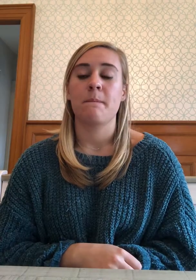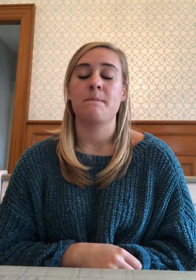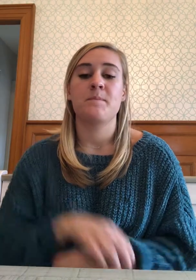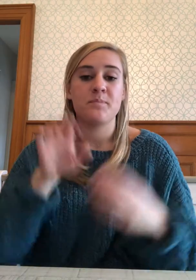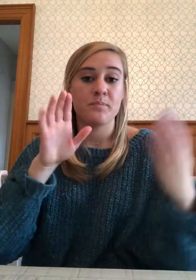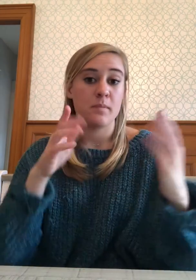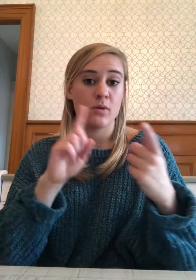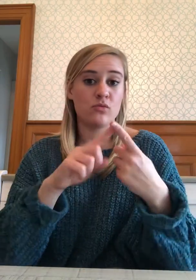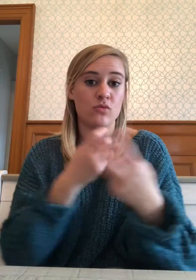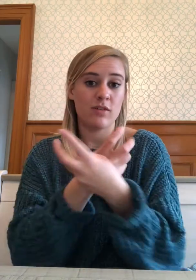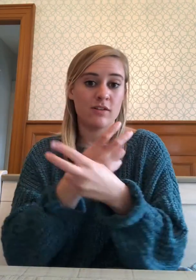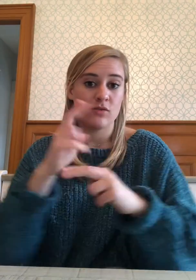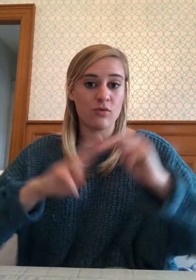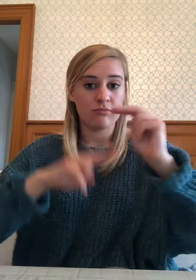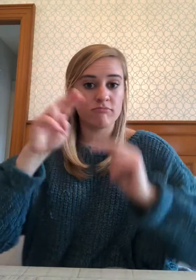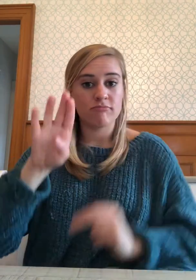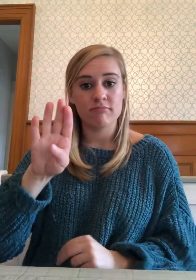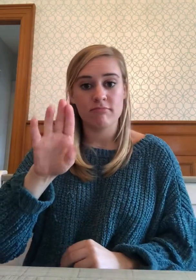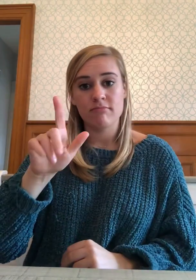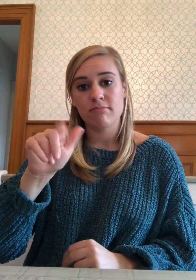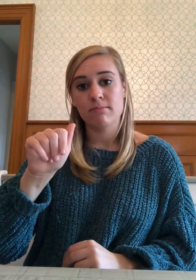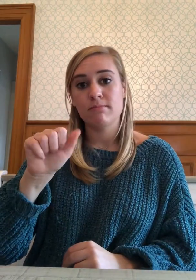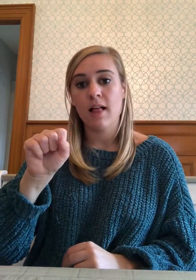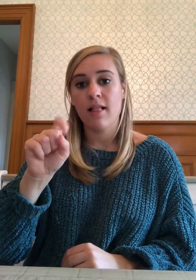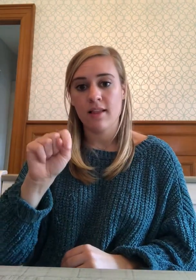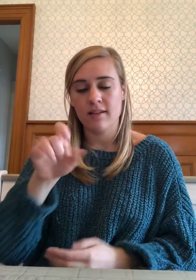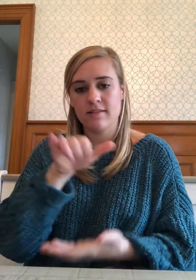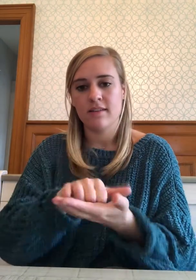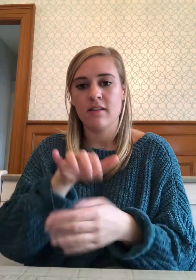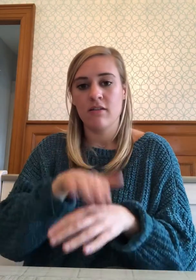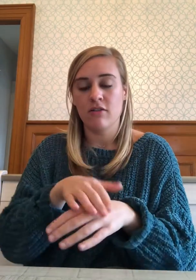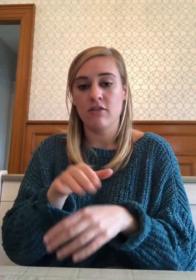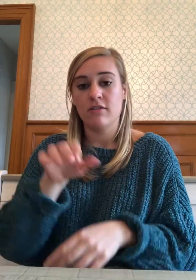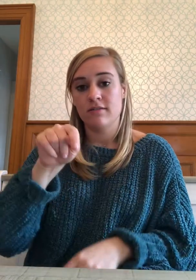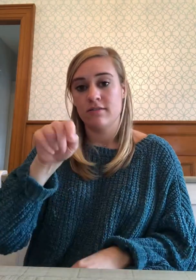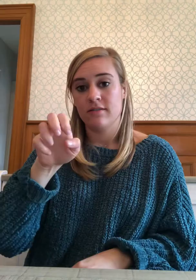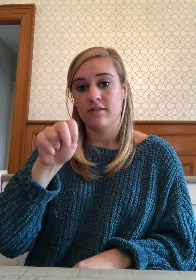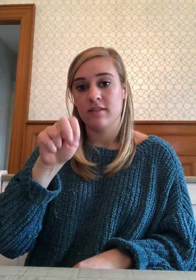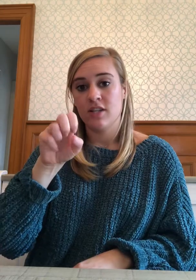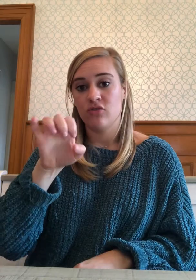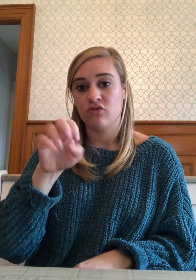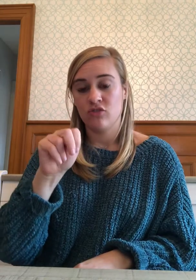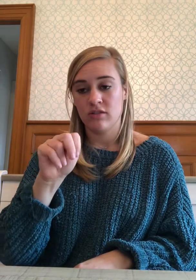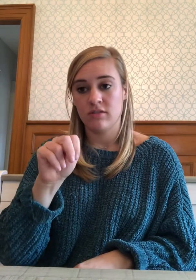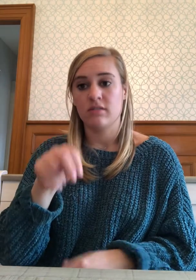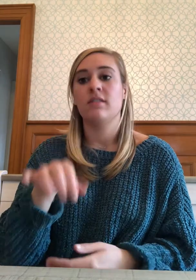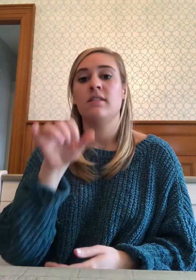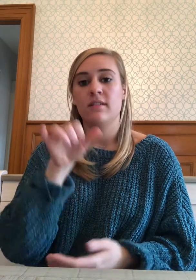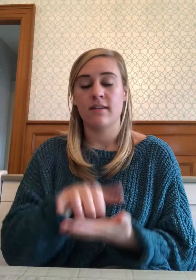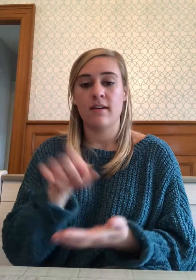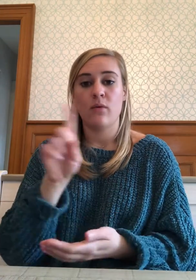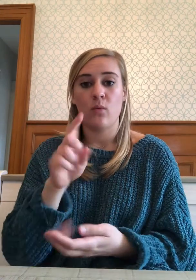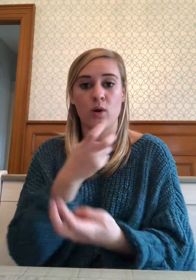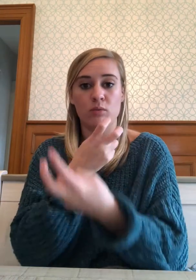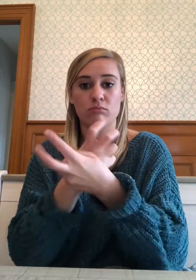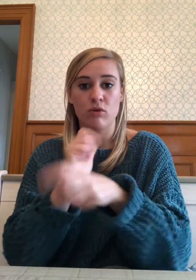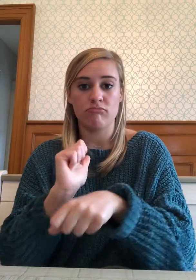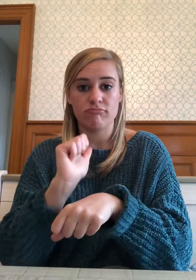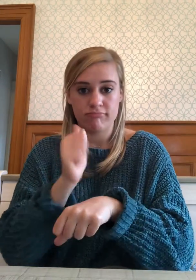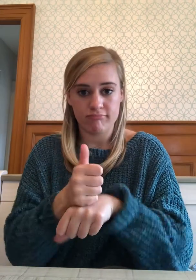Osteoblasts are present on the tension side, and bone is deposited in this area.